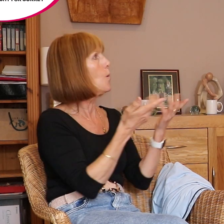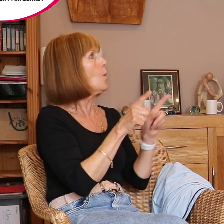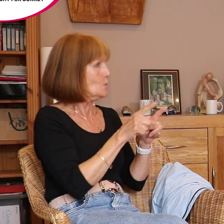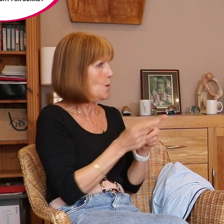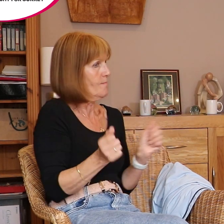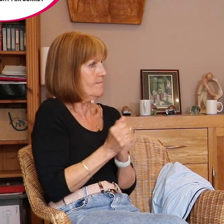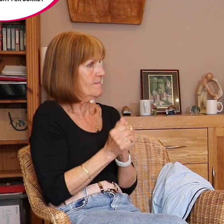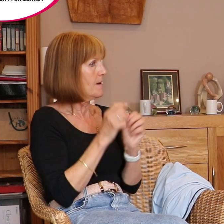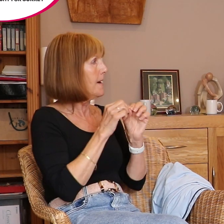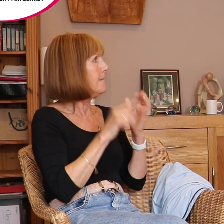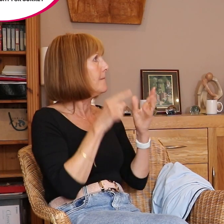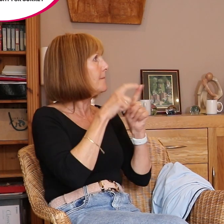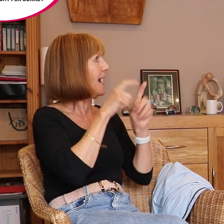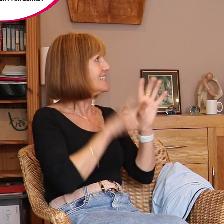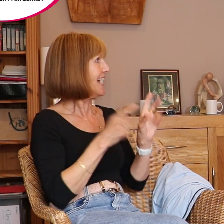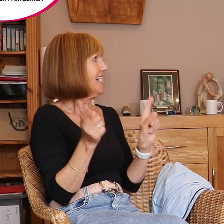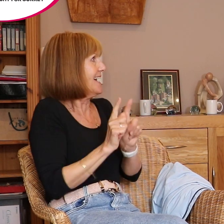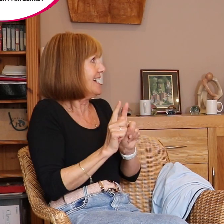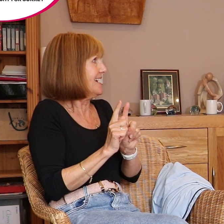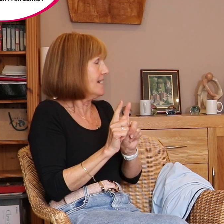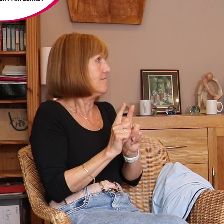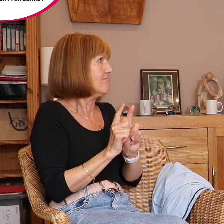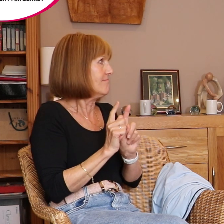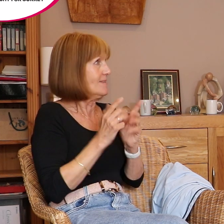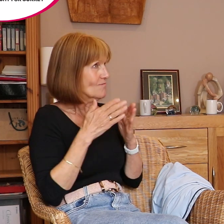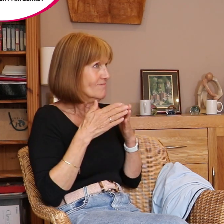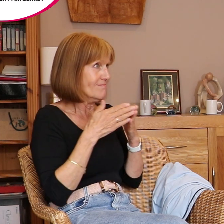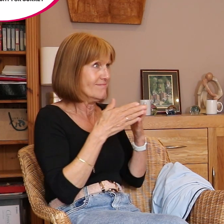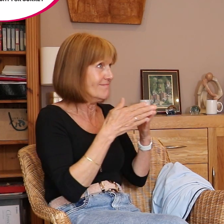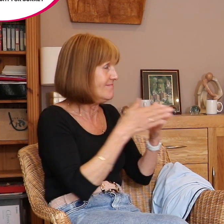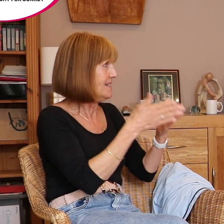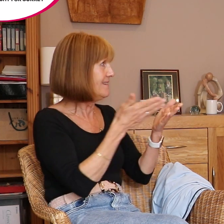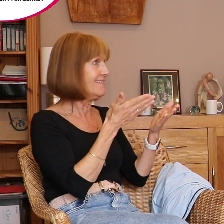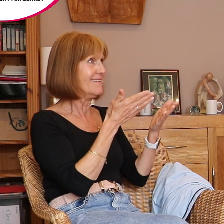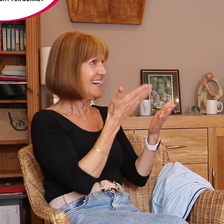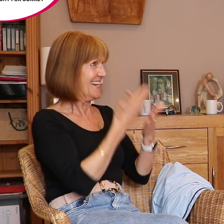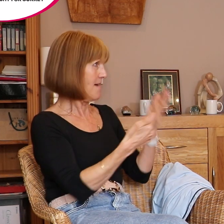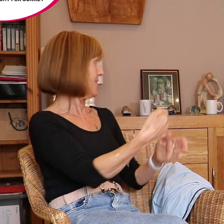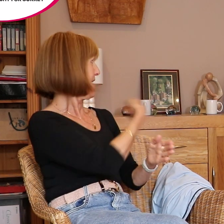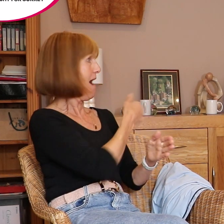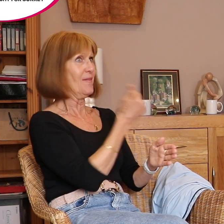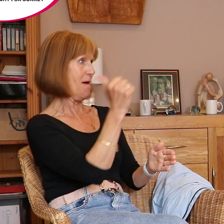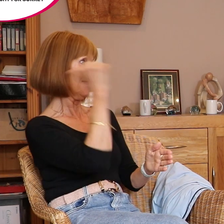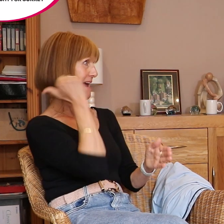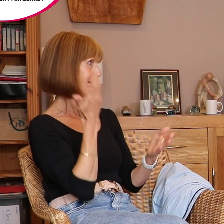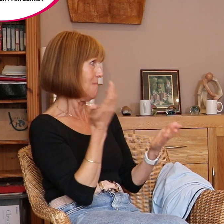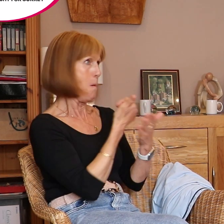one direction. I also have what they call a buddy, but as the yacht goes in one direction, it never changes. We always go